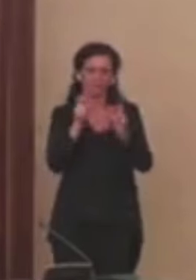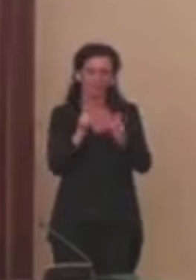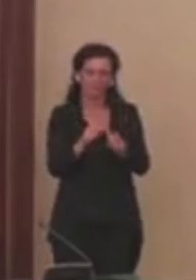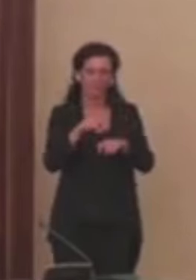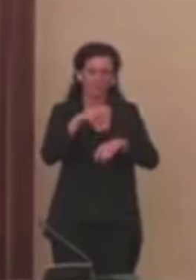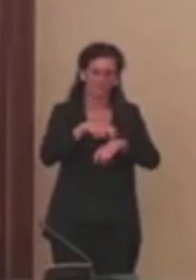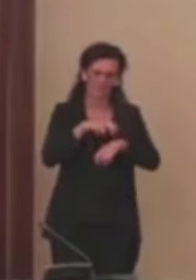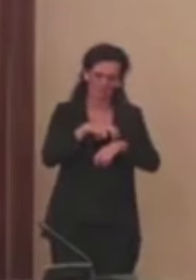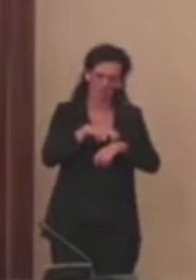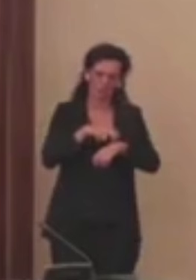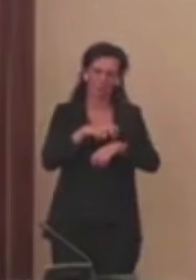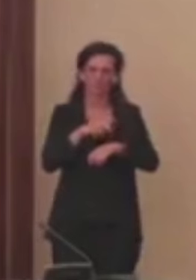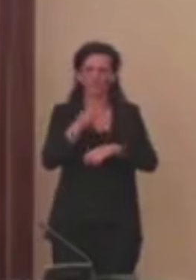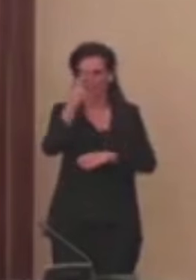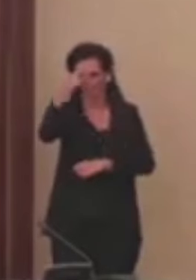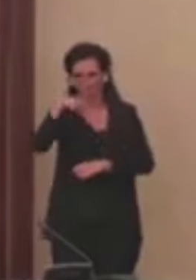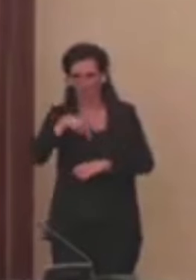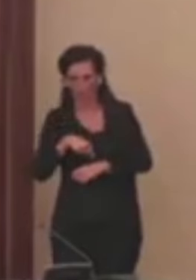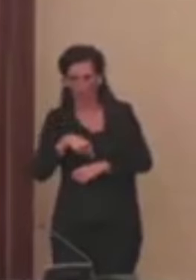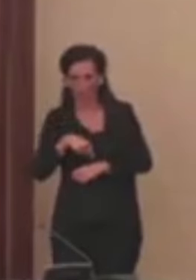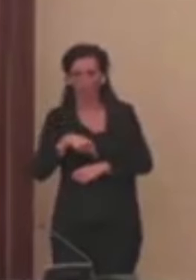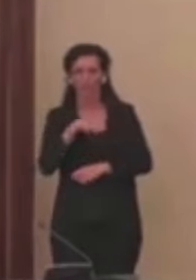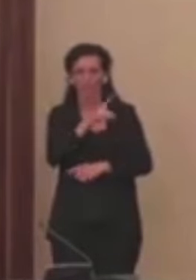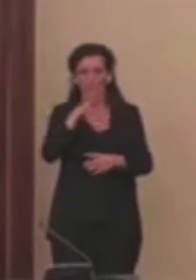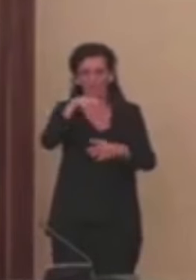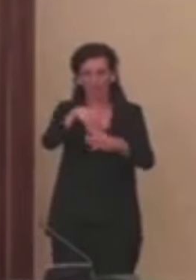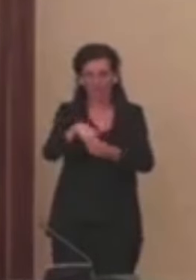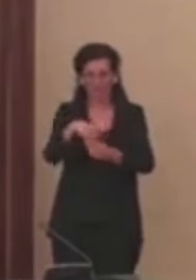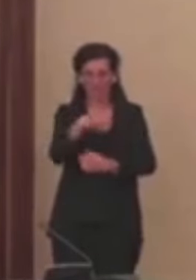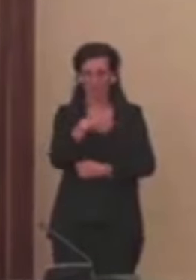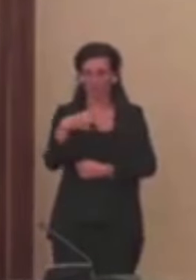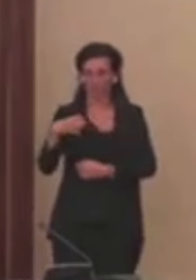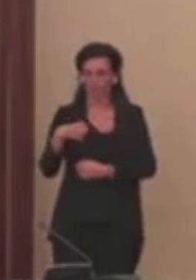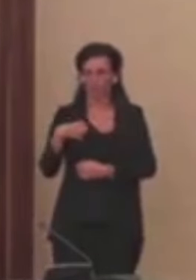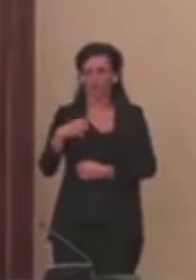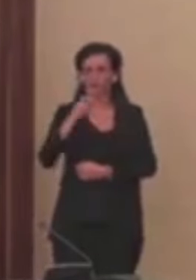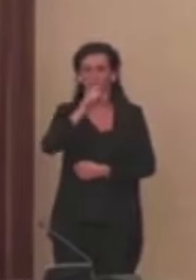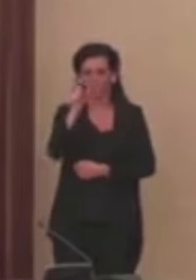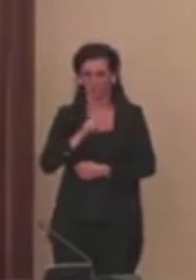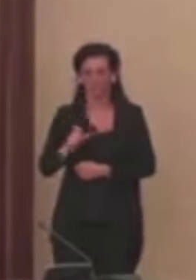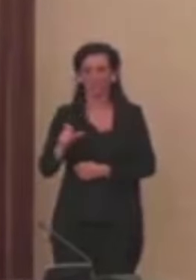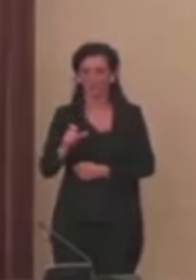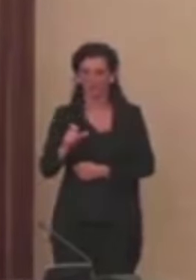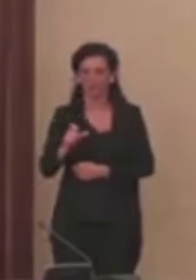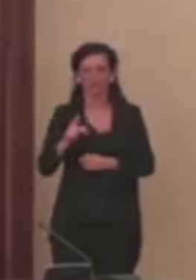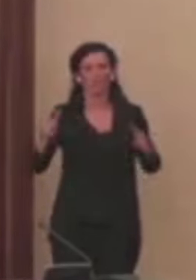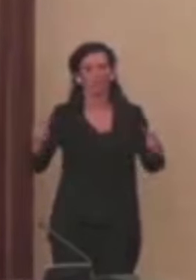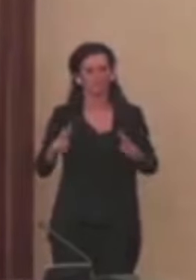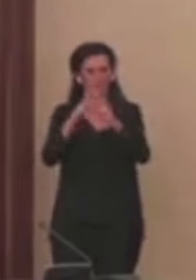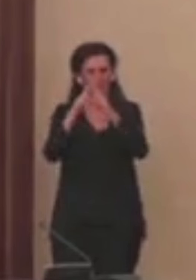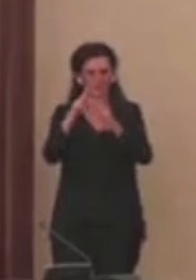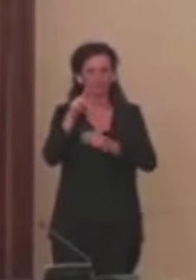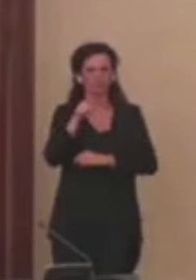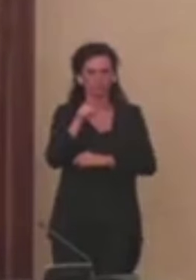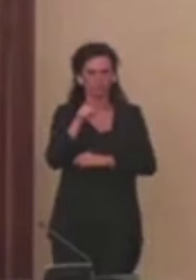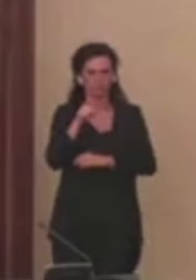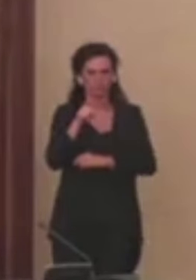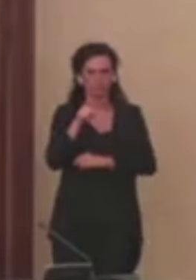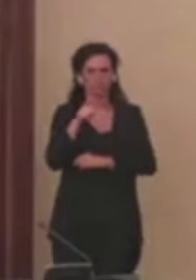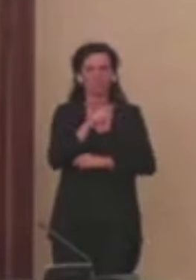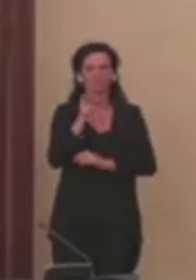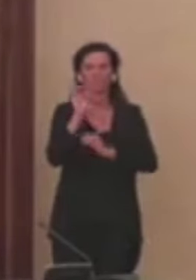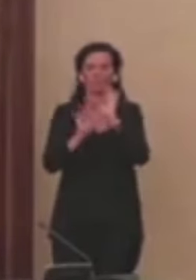and psychology and the Italian embassy in Paris, and